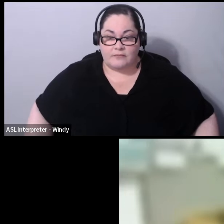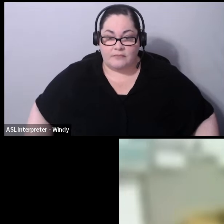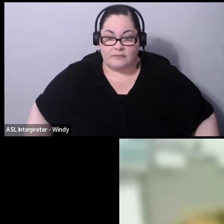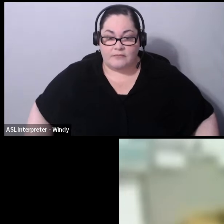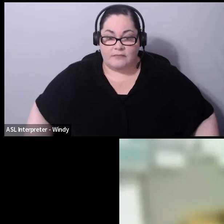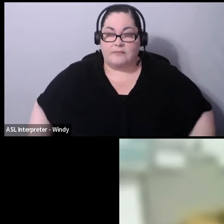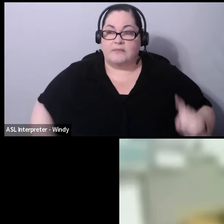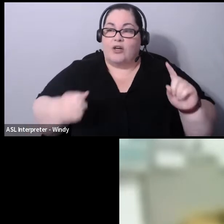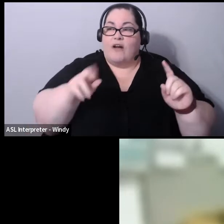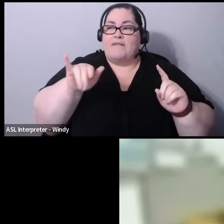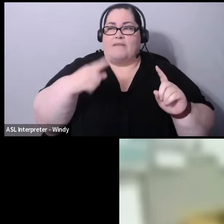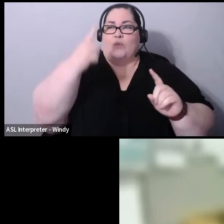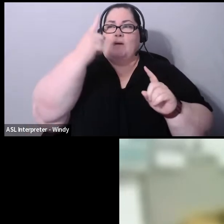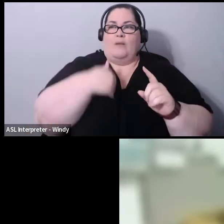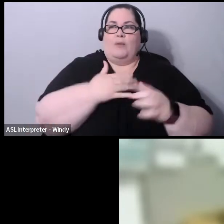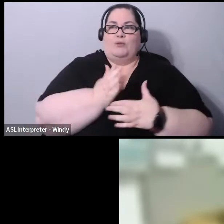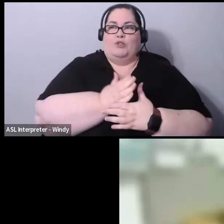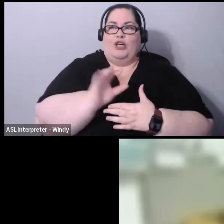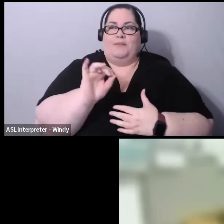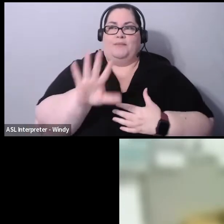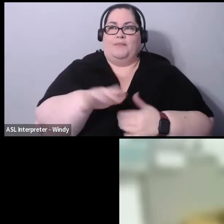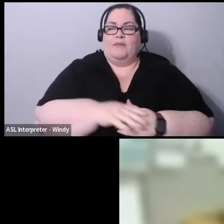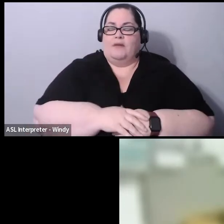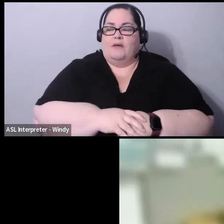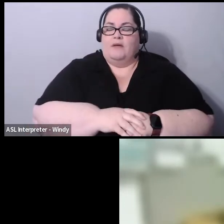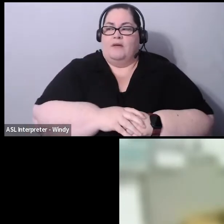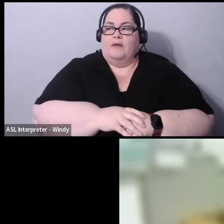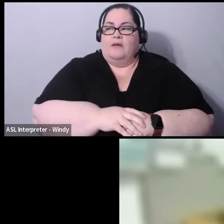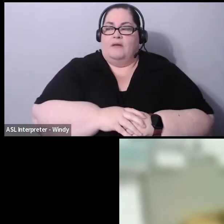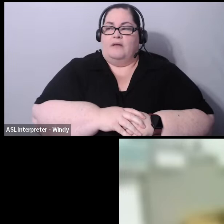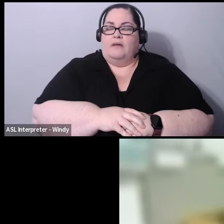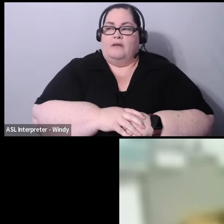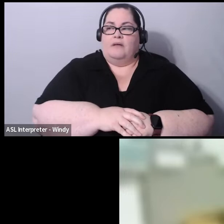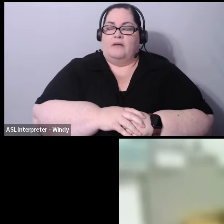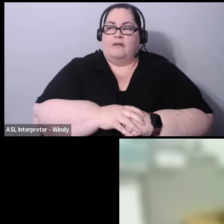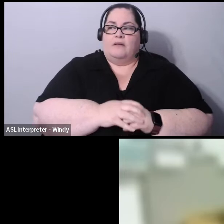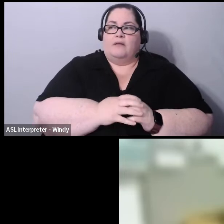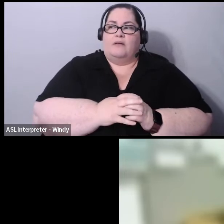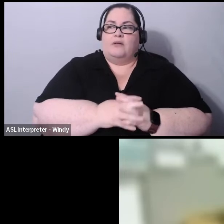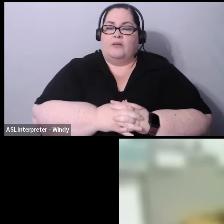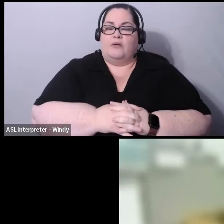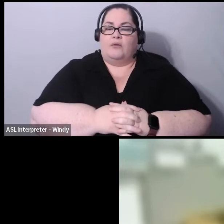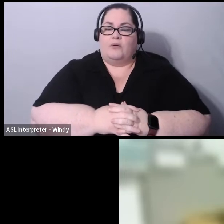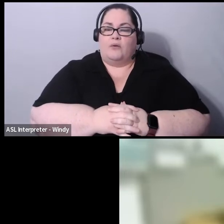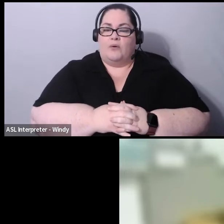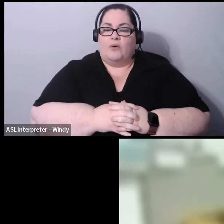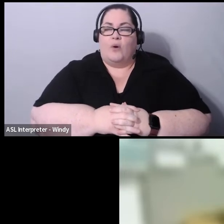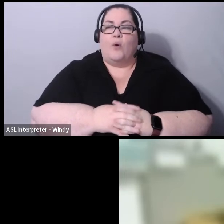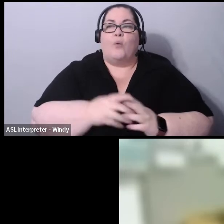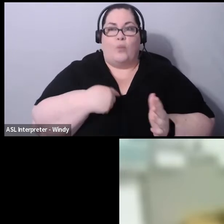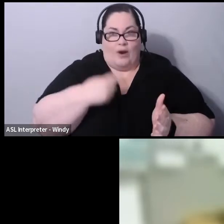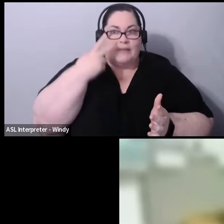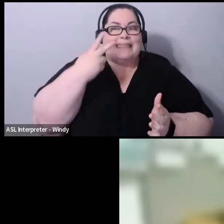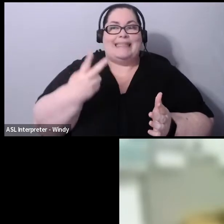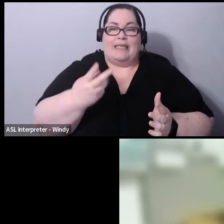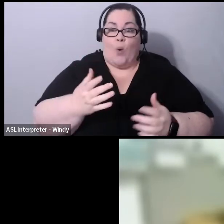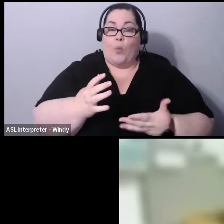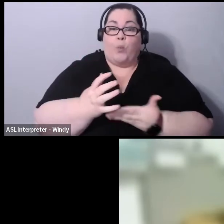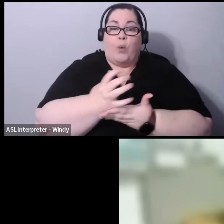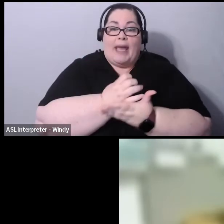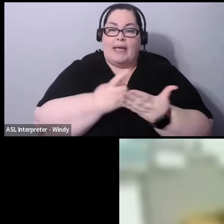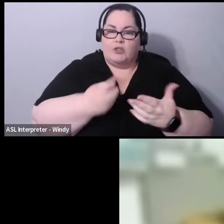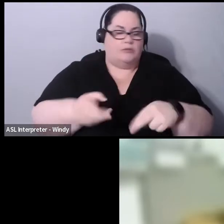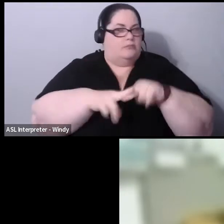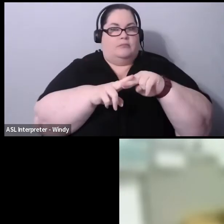I have one thing to share. We are seeing serious increases in wages across the